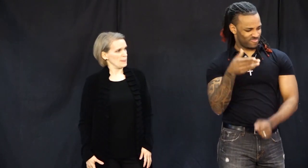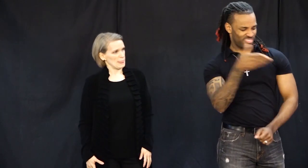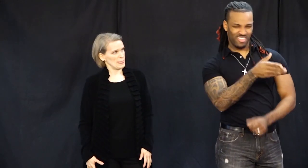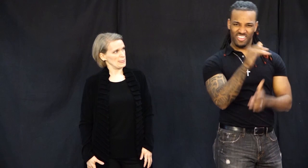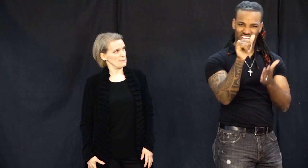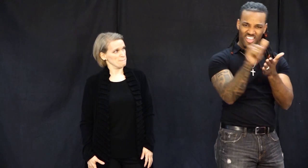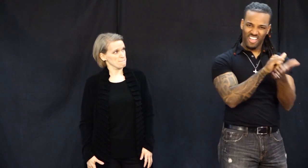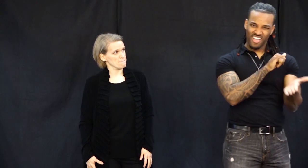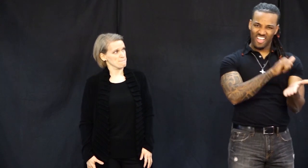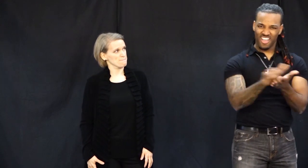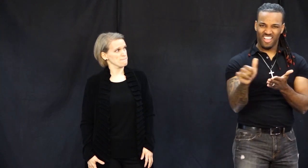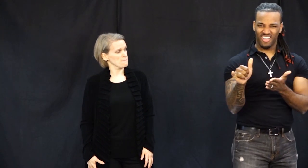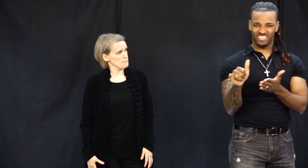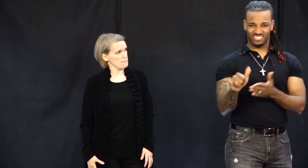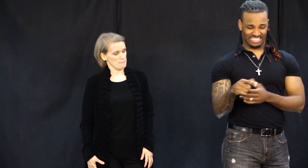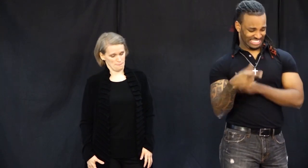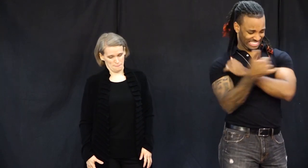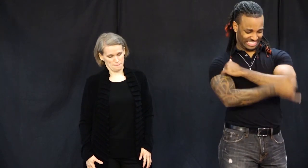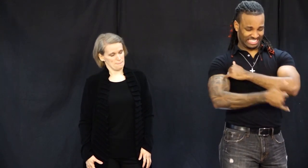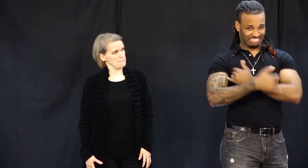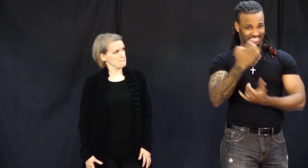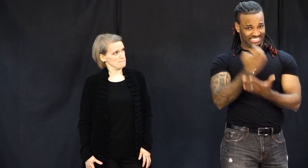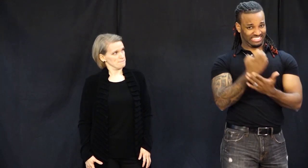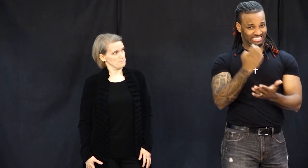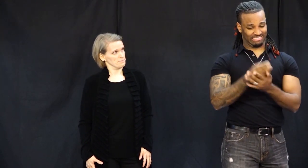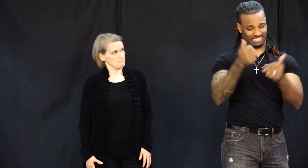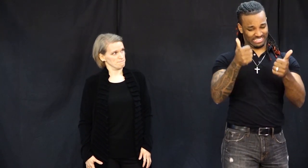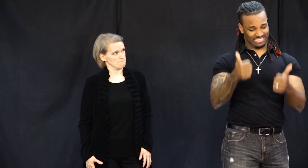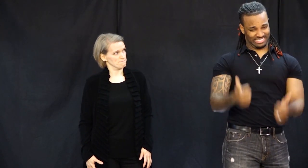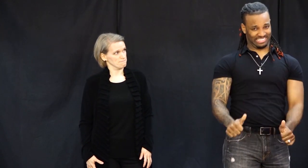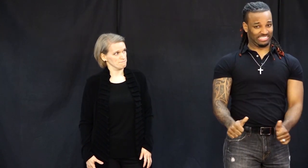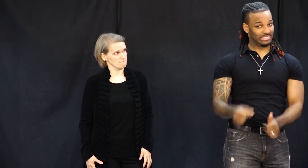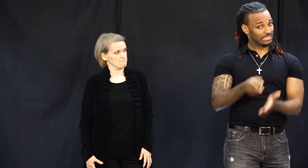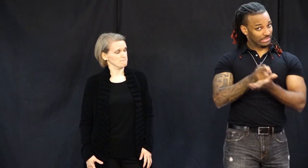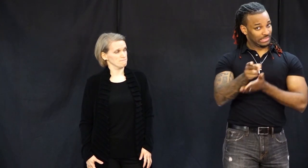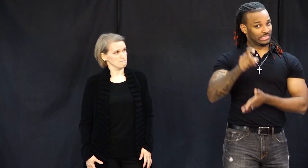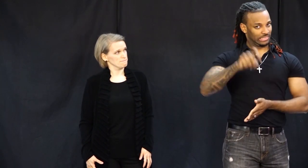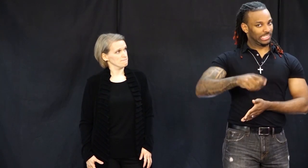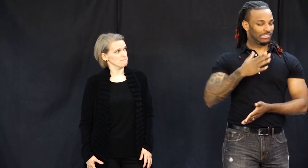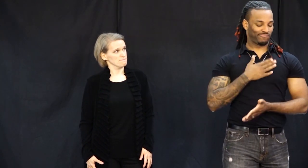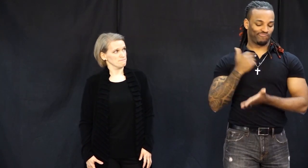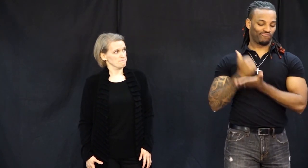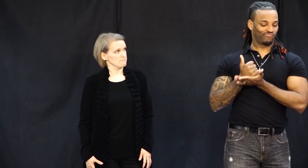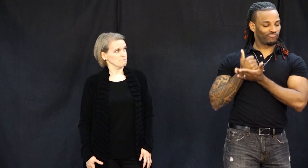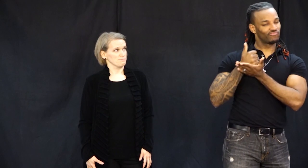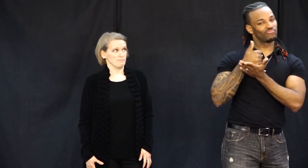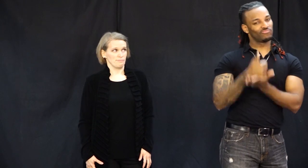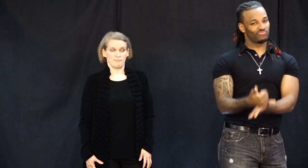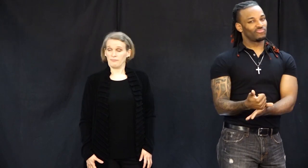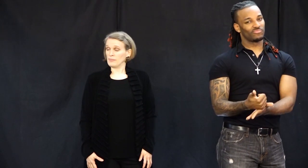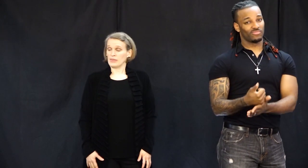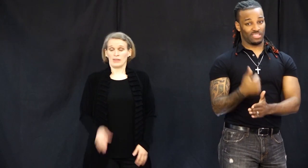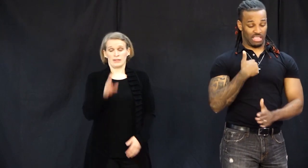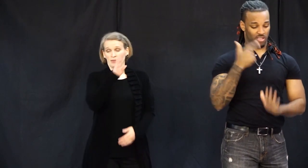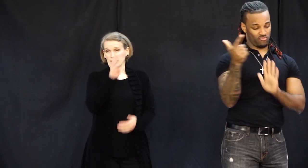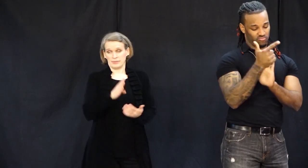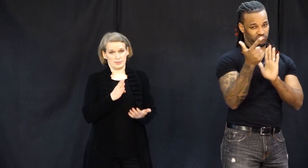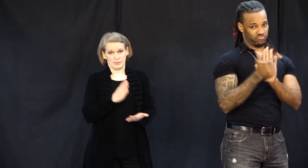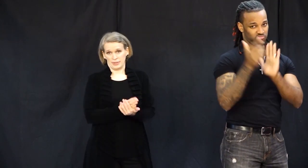is it stronger than in Albany. This colony's economy's increasingly stalling, and honestly, that's why public service seems to be calling me. I practiced the